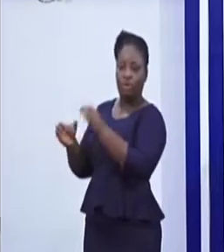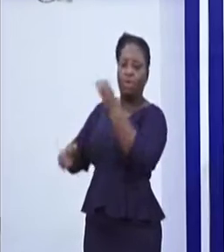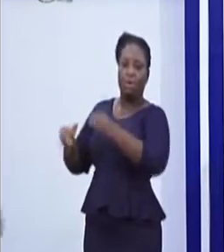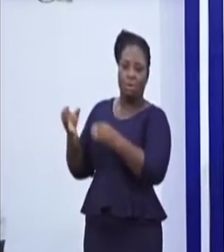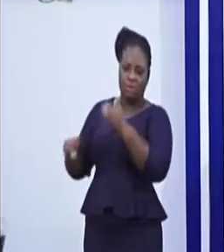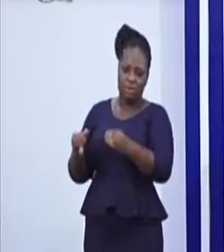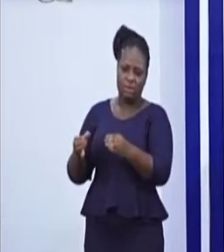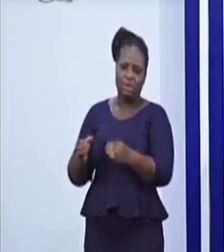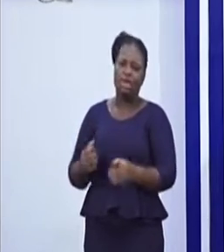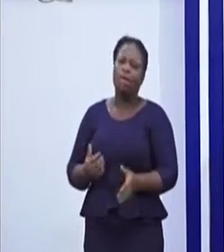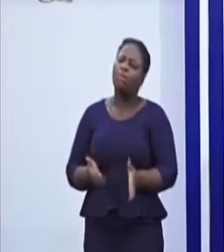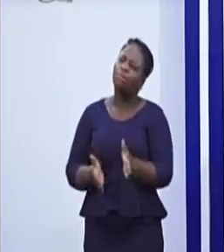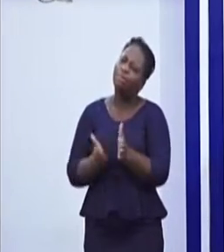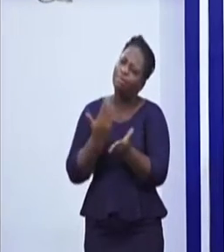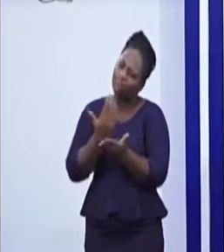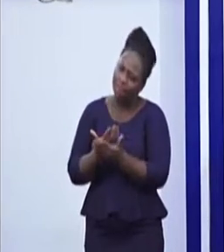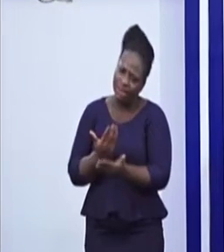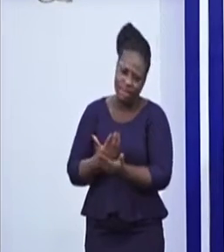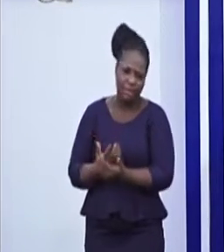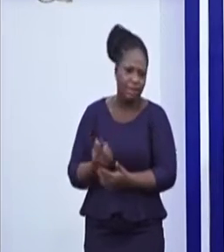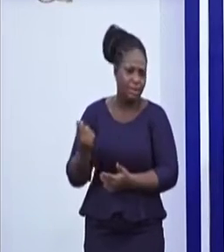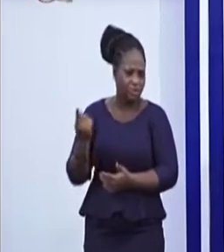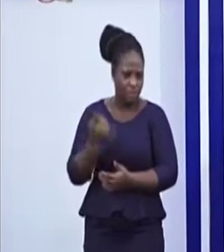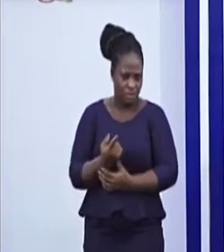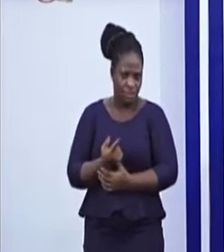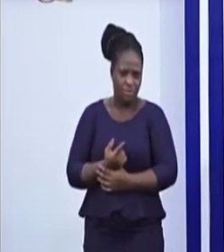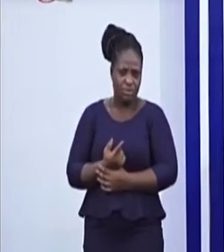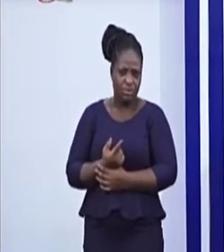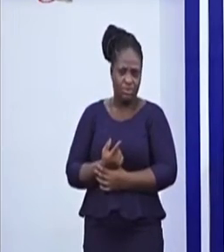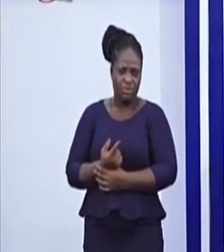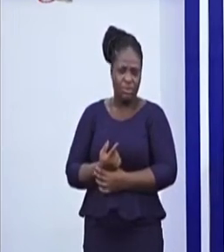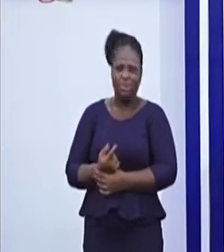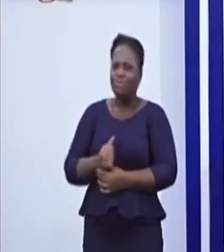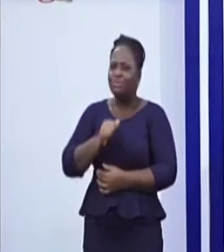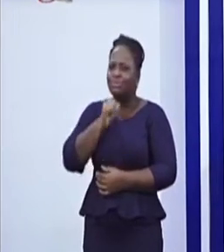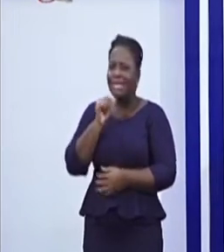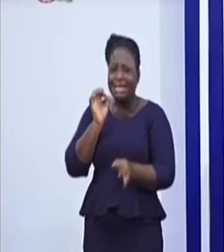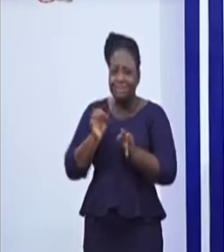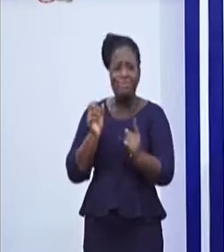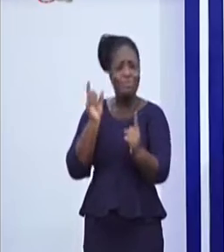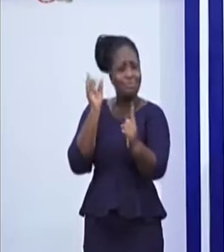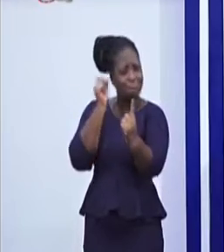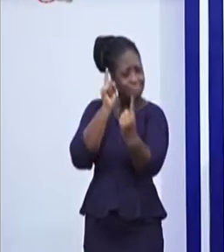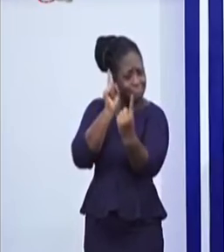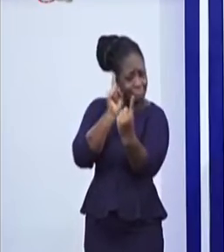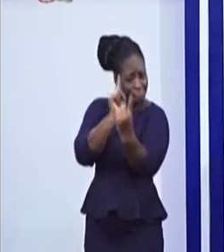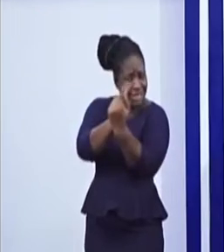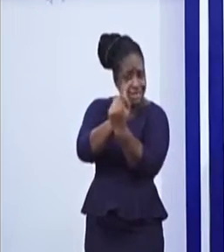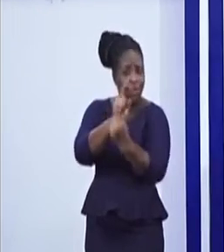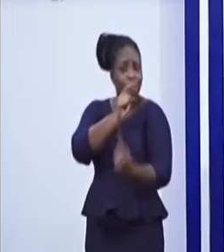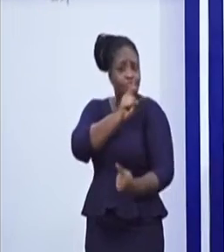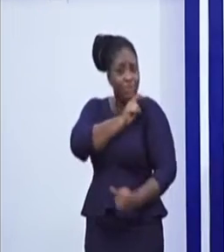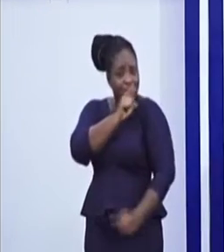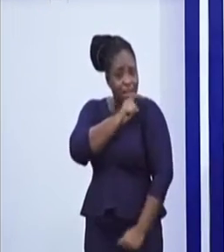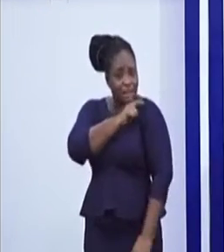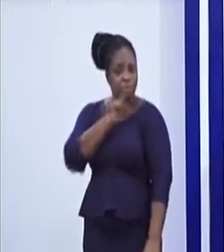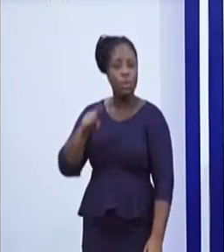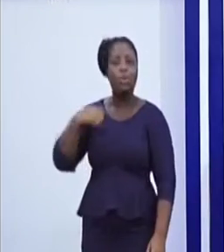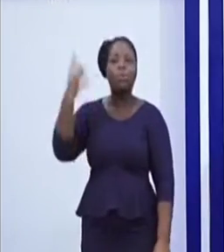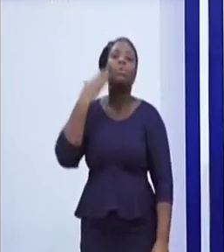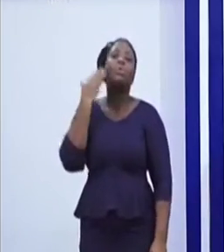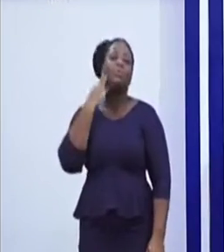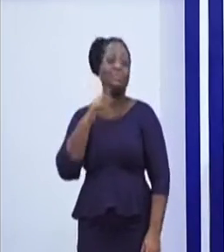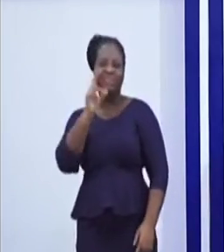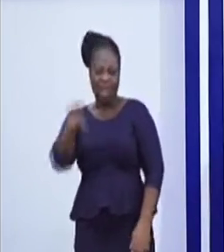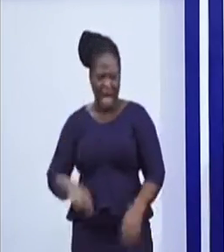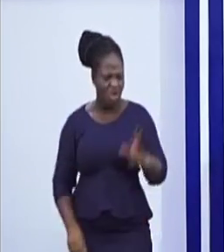stress e ma o mo form nsan kan won ko gina court say ushia police for ana soldier for no mo no di nkomo say da bi san ko fia nye ho na no